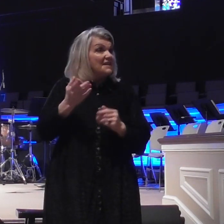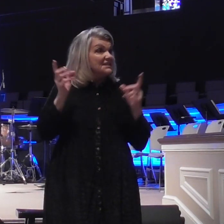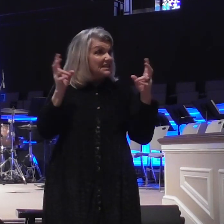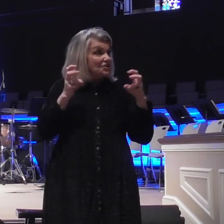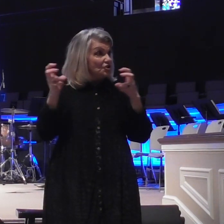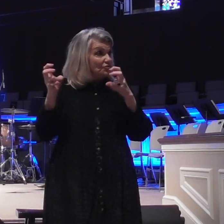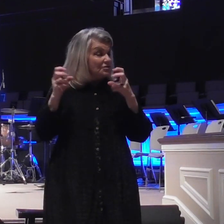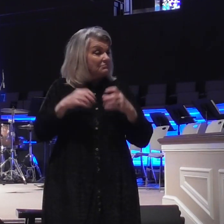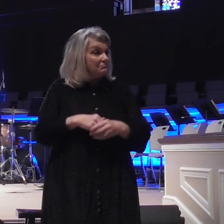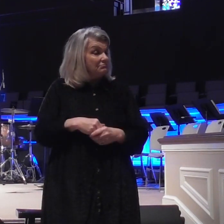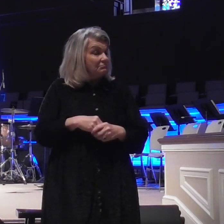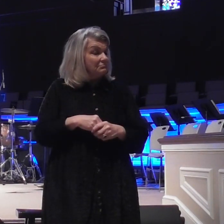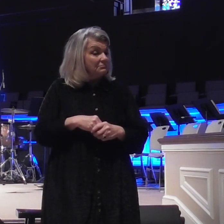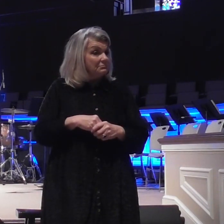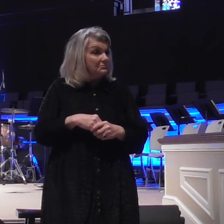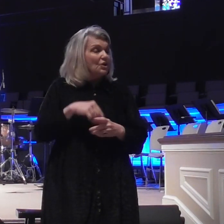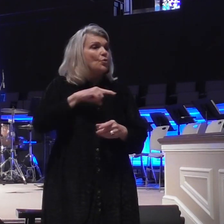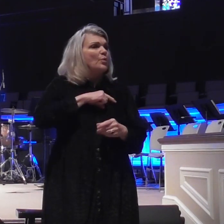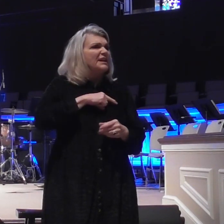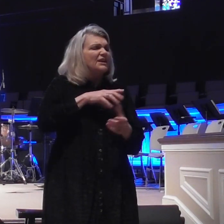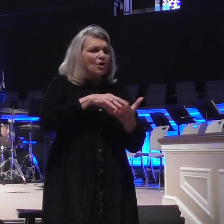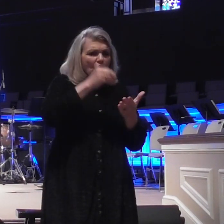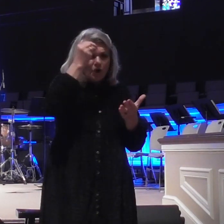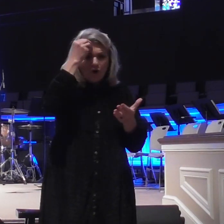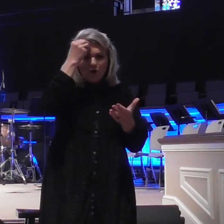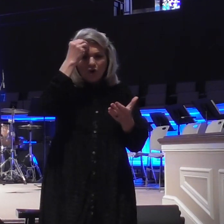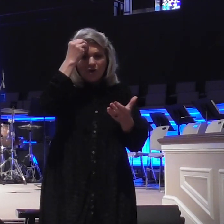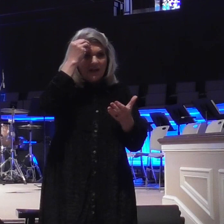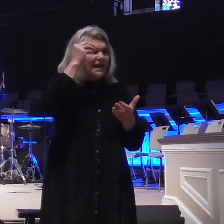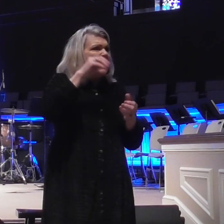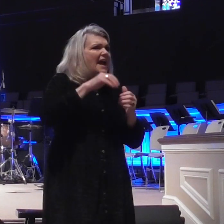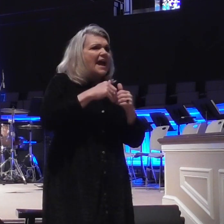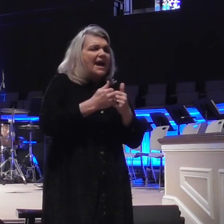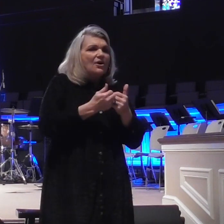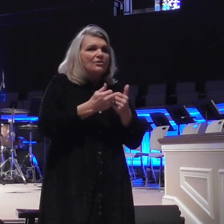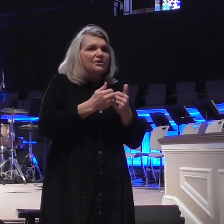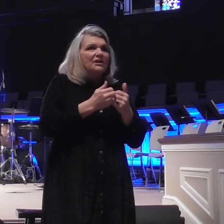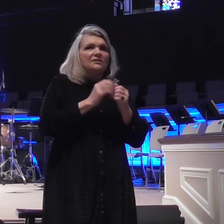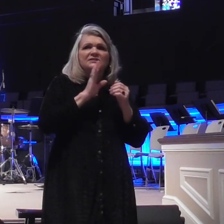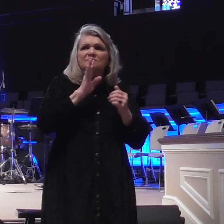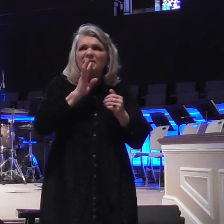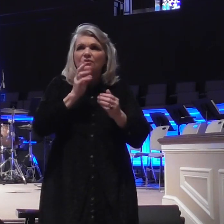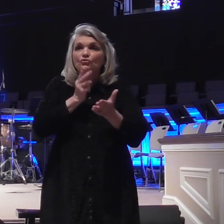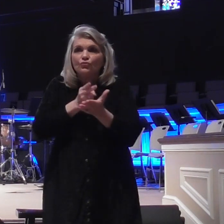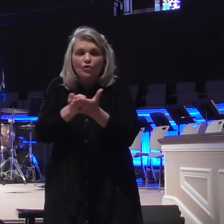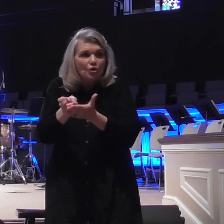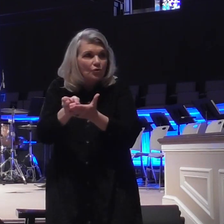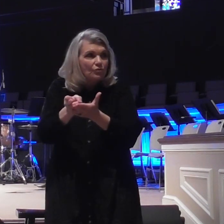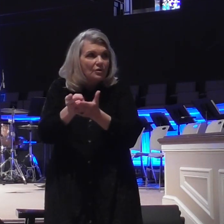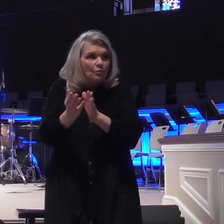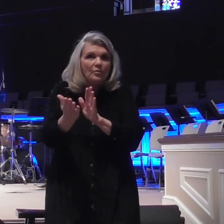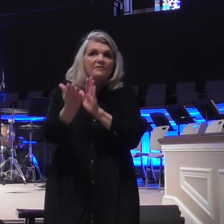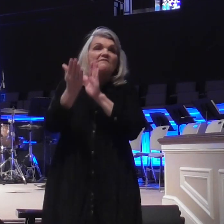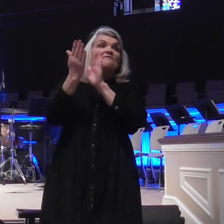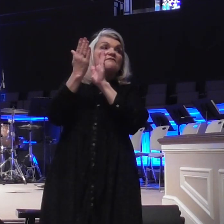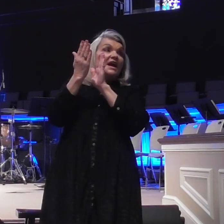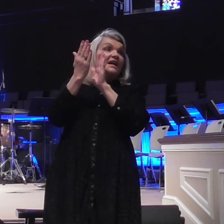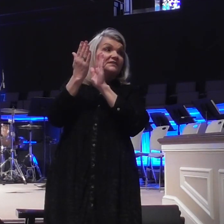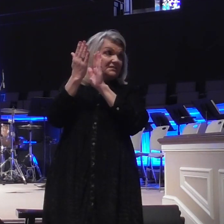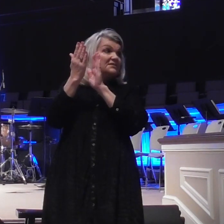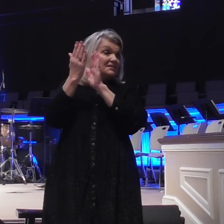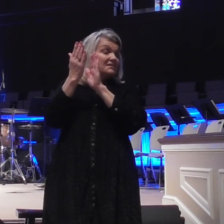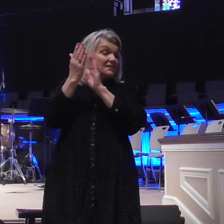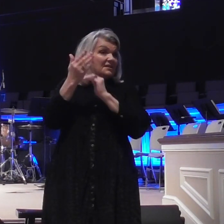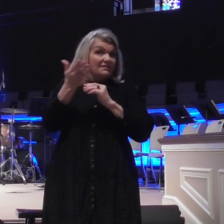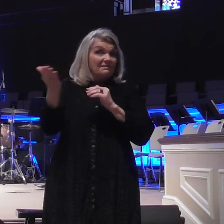to speak truth into that. And one of the things I might want you to get good at saying is when you hear that at work, or when you're confronted with it wherever